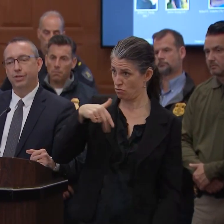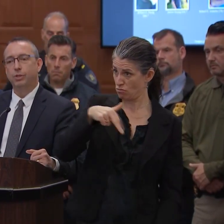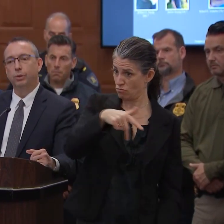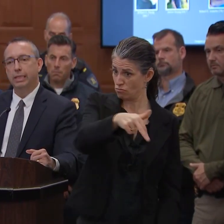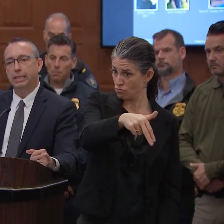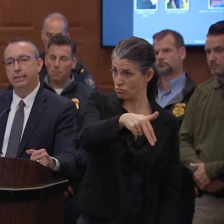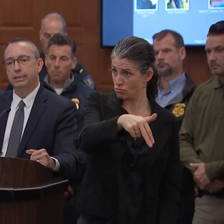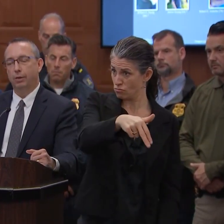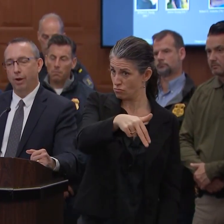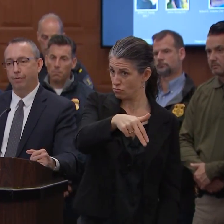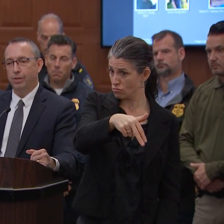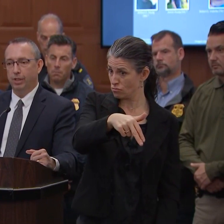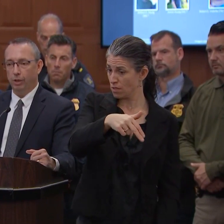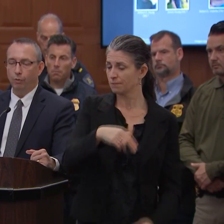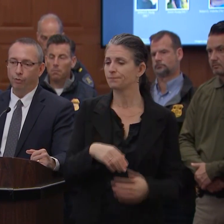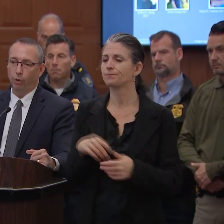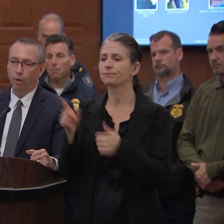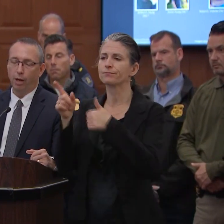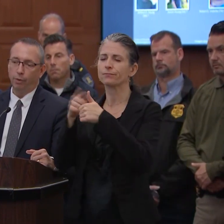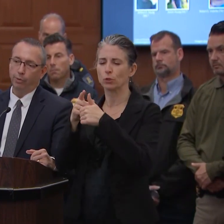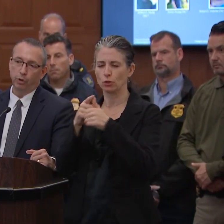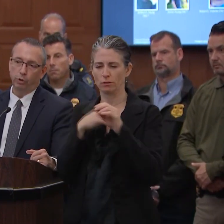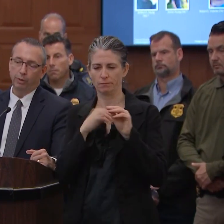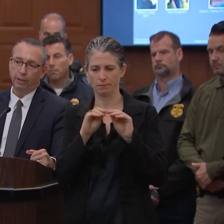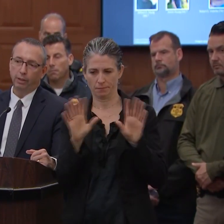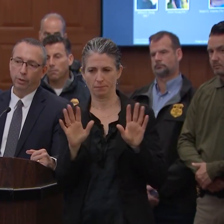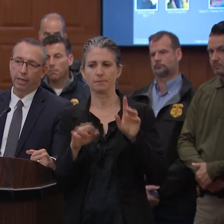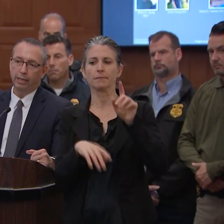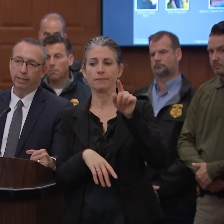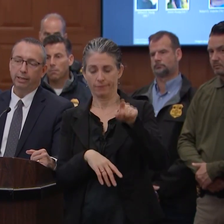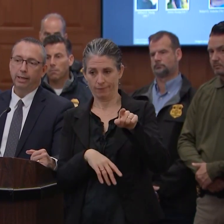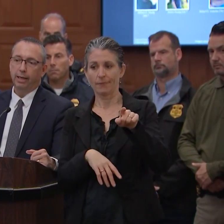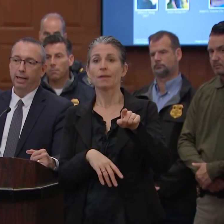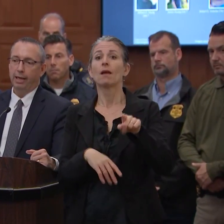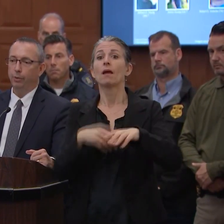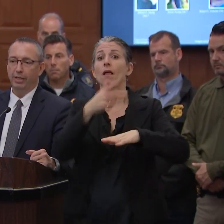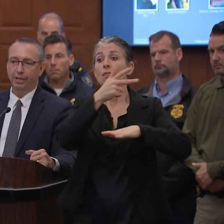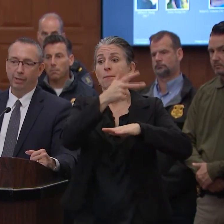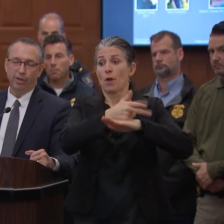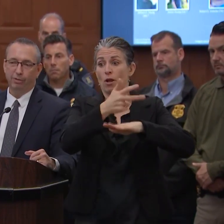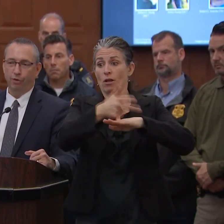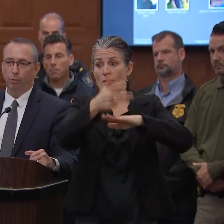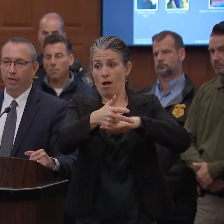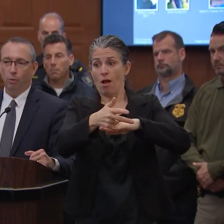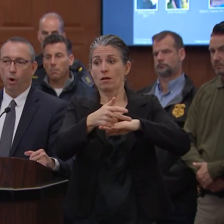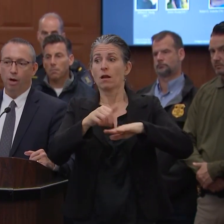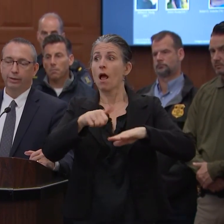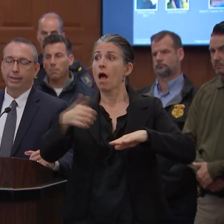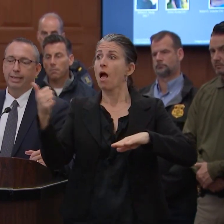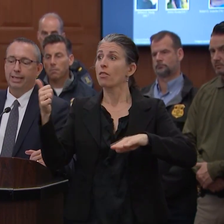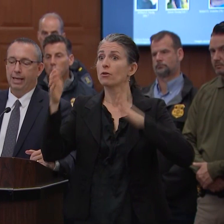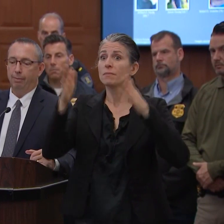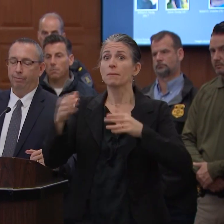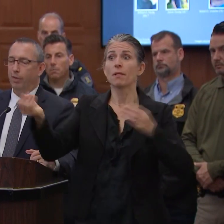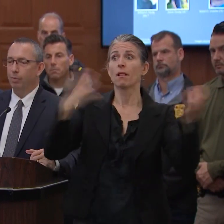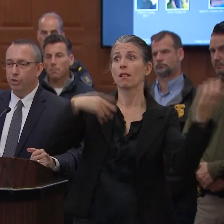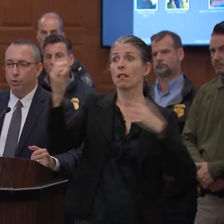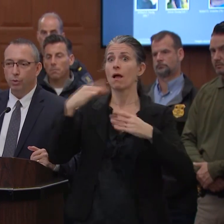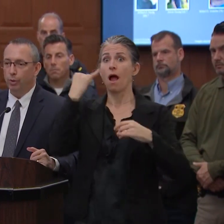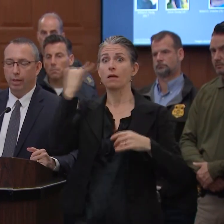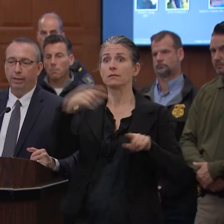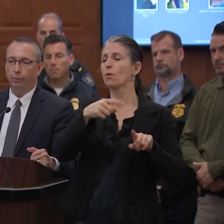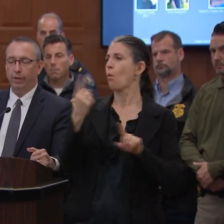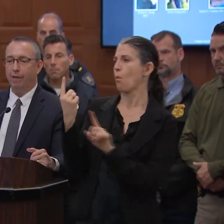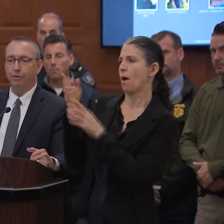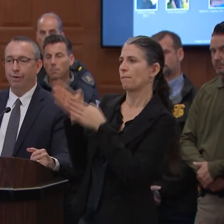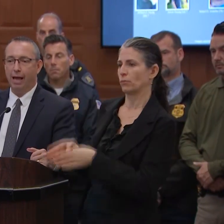we have additional leads, reference to the overflow lot where he was ultimately located, and can we confirm that he walked? Number